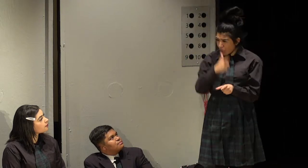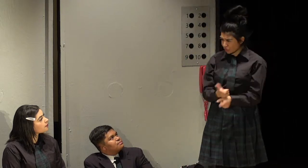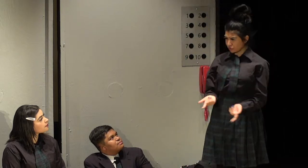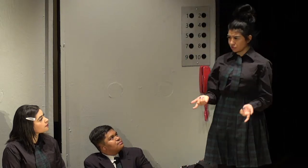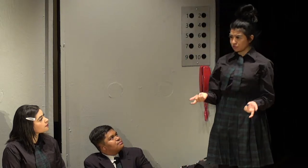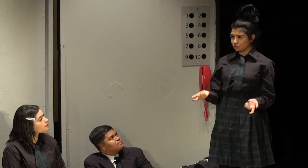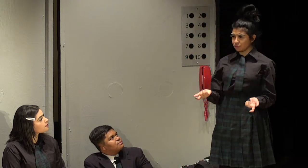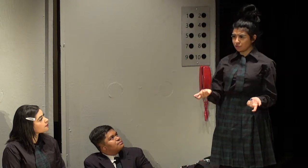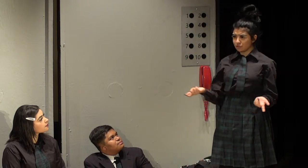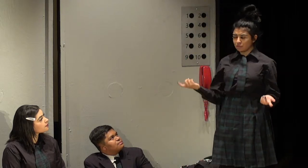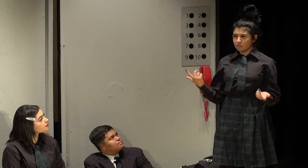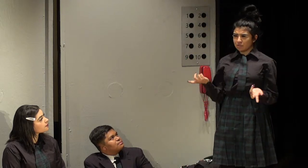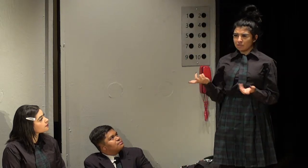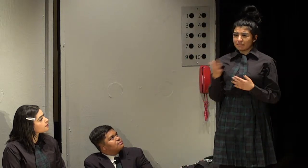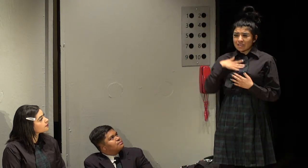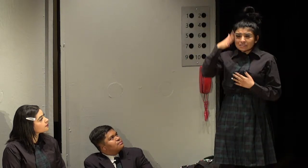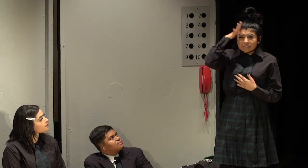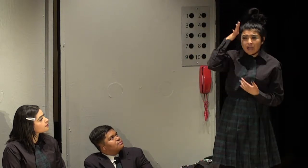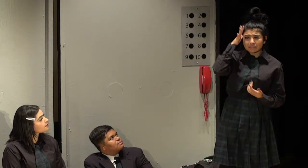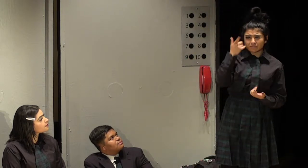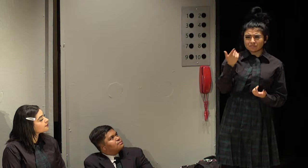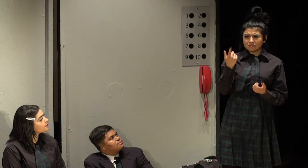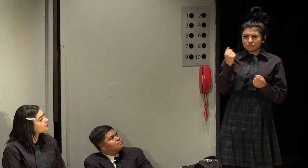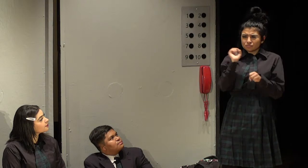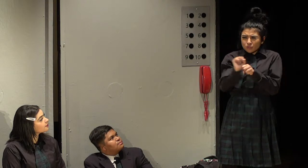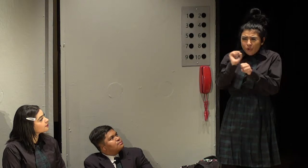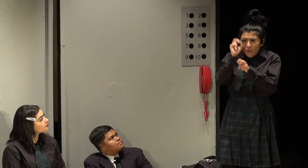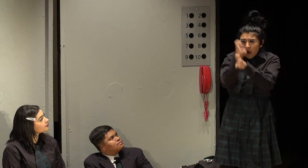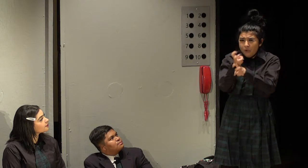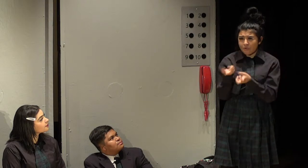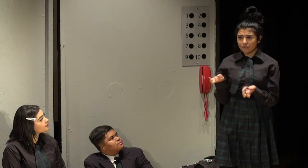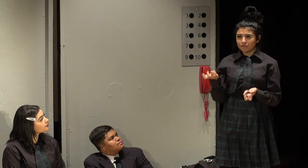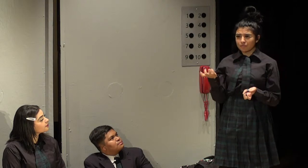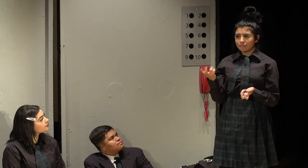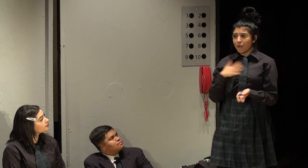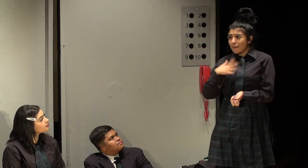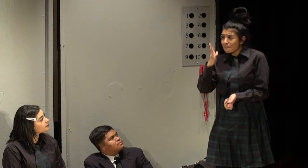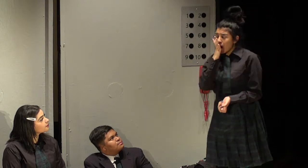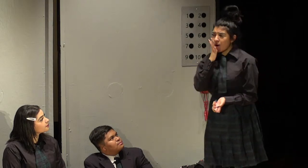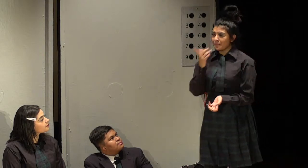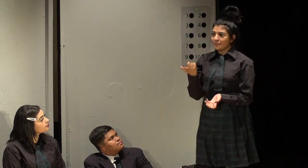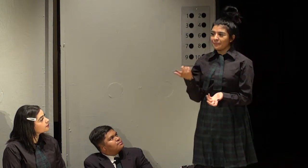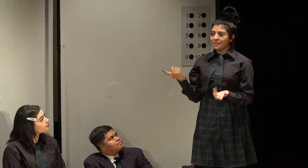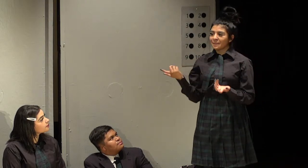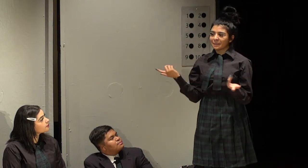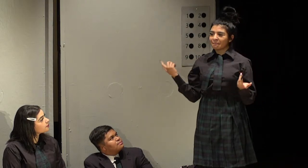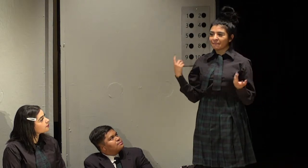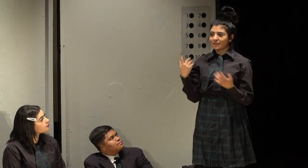from me and my little brother. My dad is the hardest worker I know.